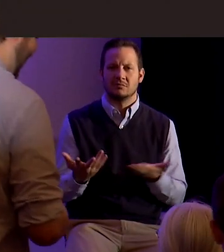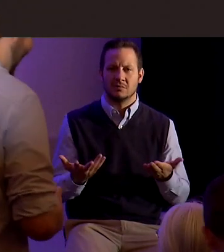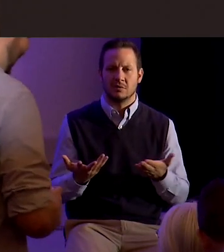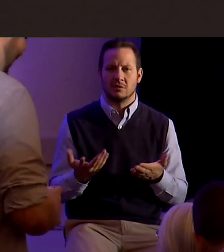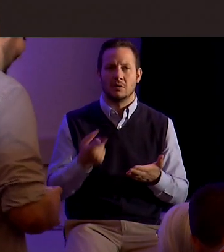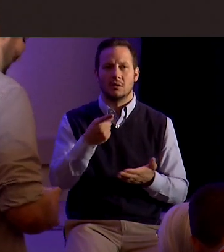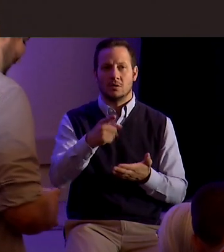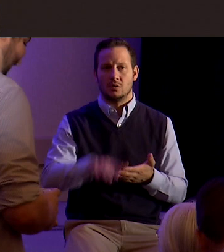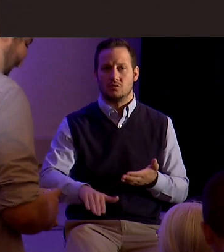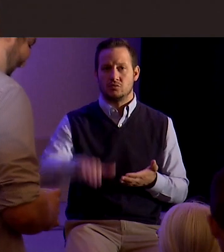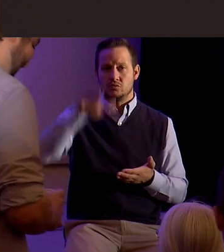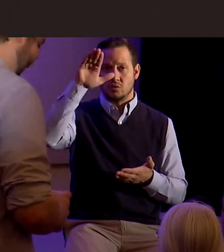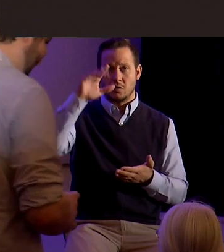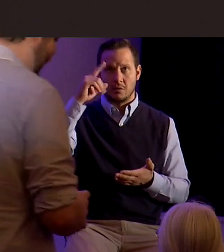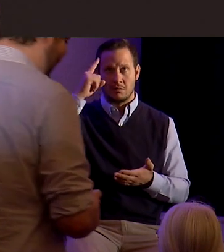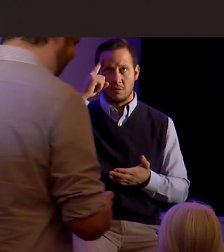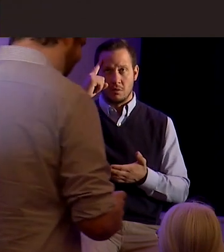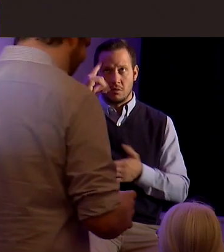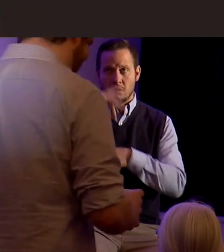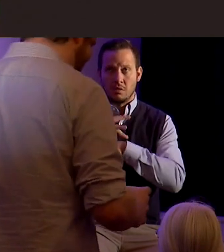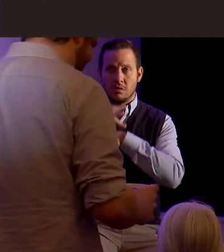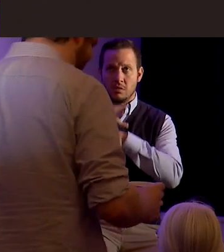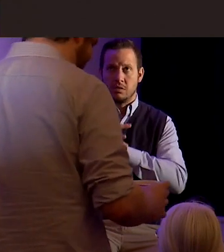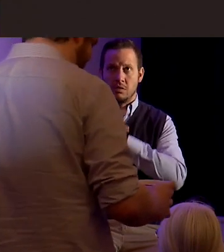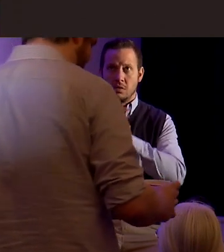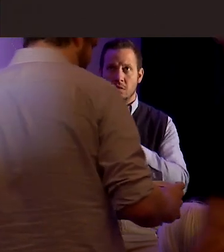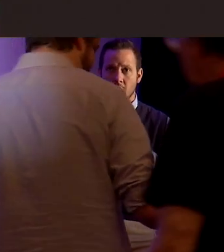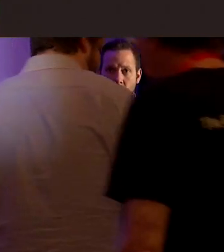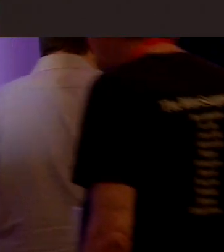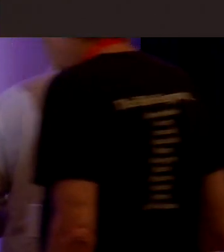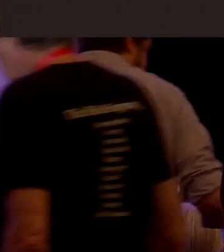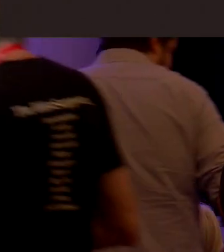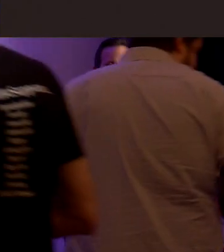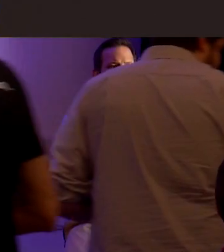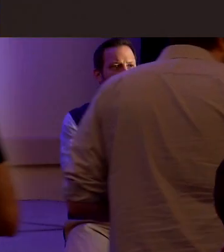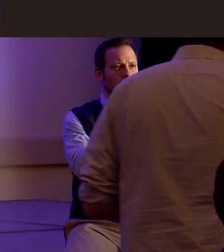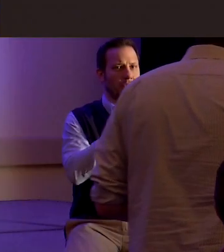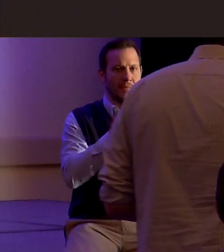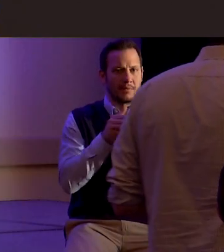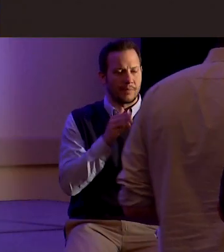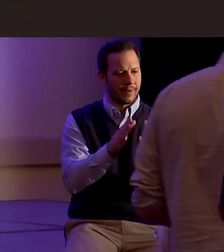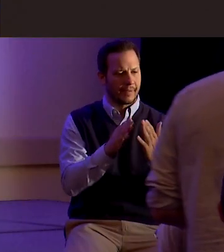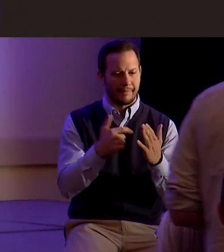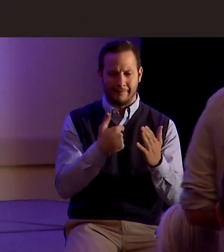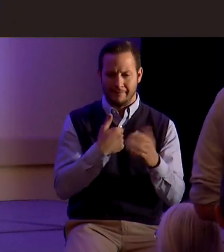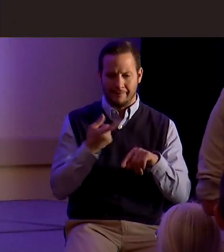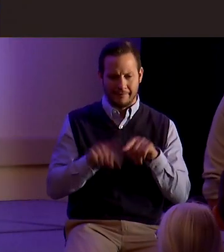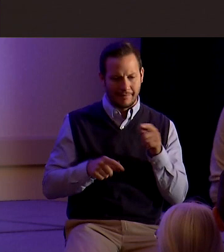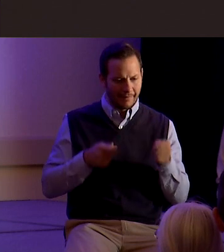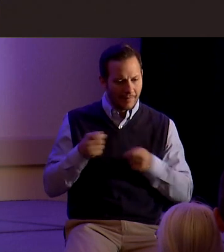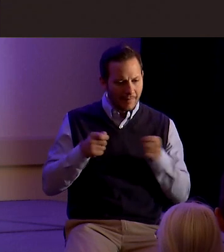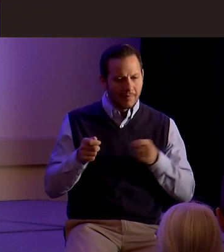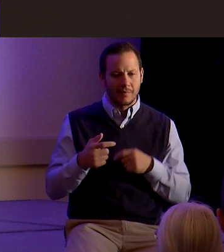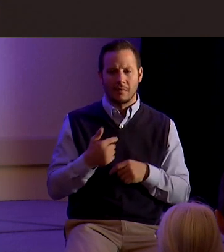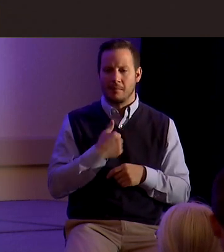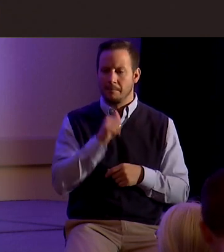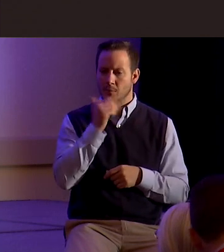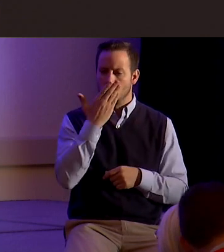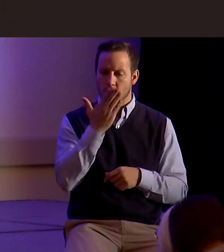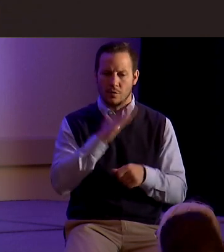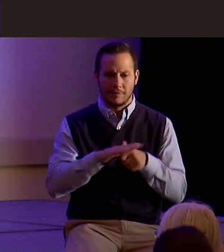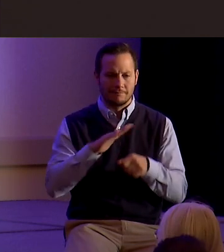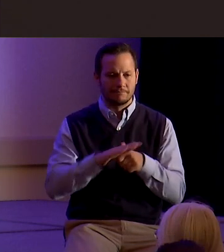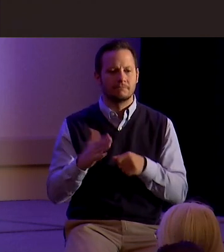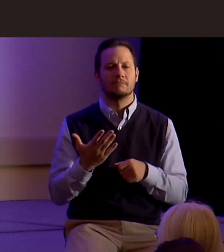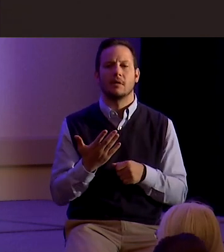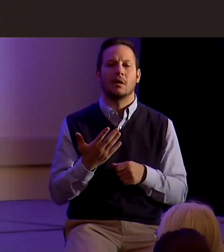you grow up thinking that way and approaching everything in your life that it's out of your control, you're not good enough,